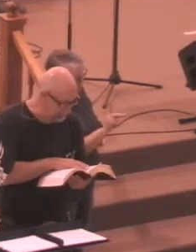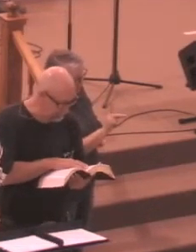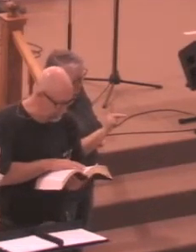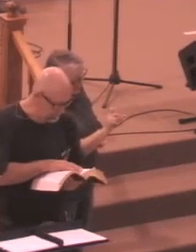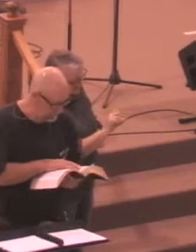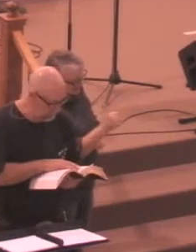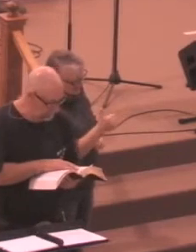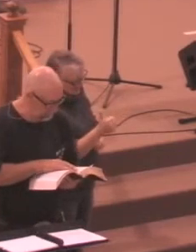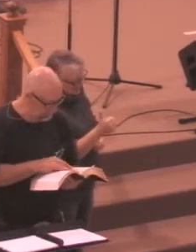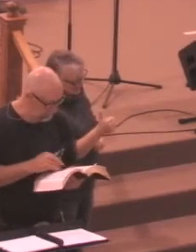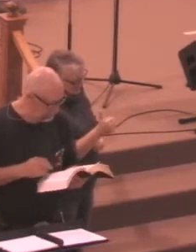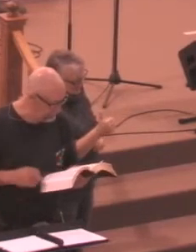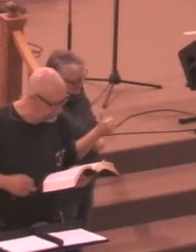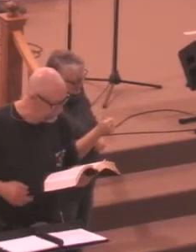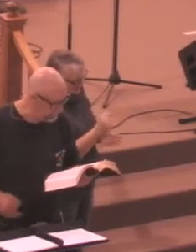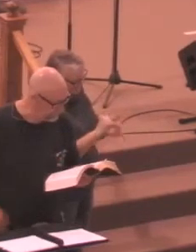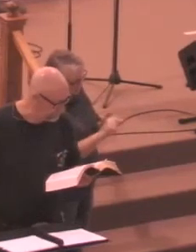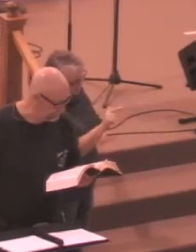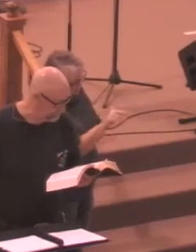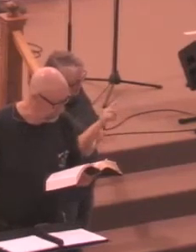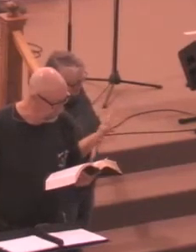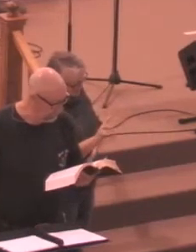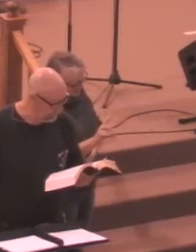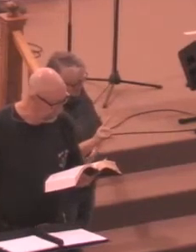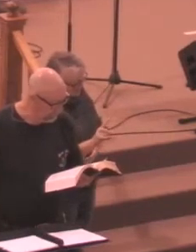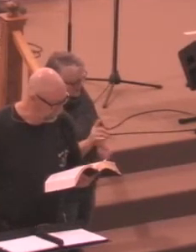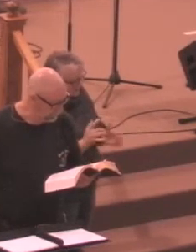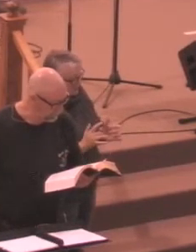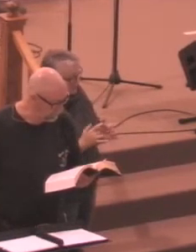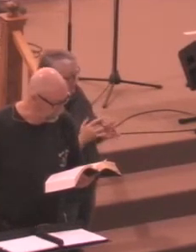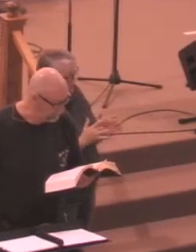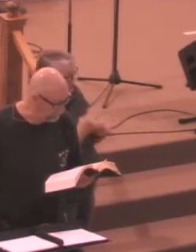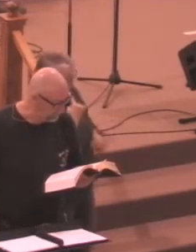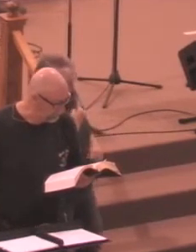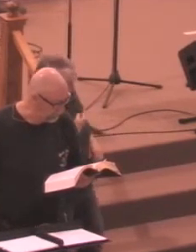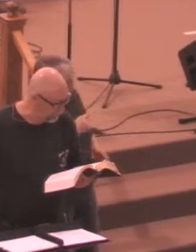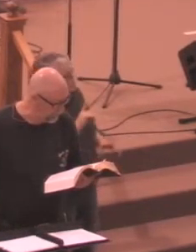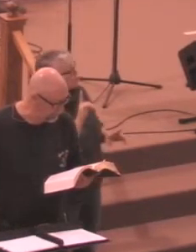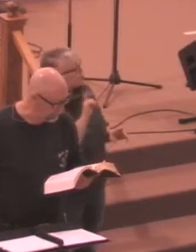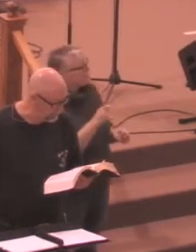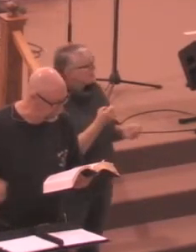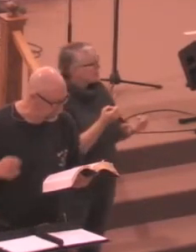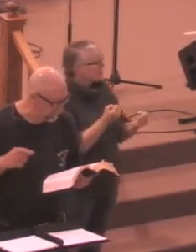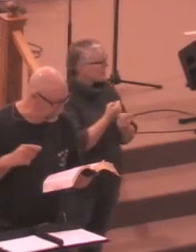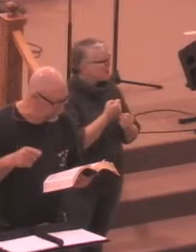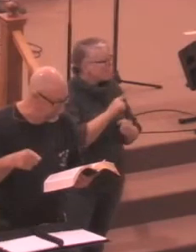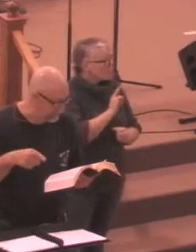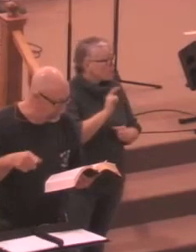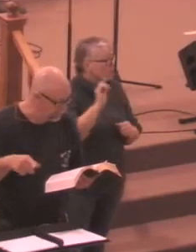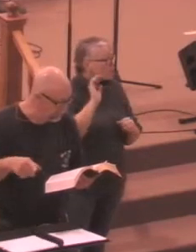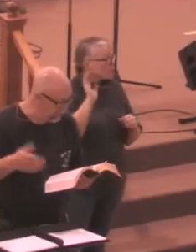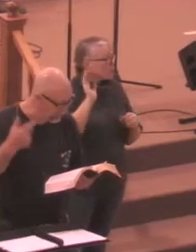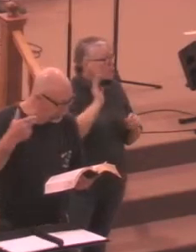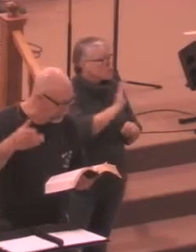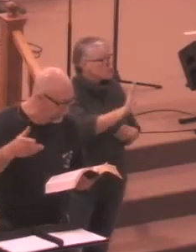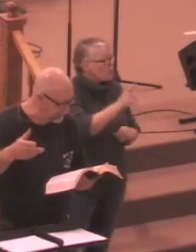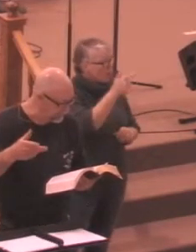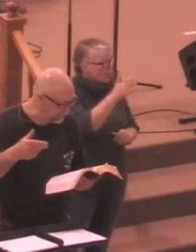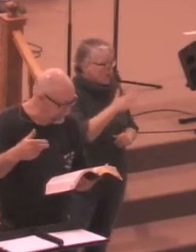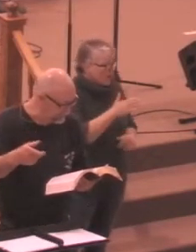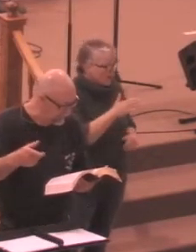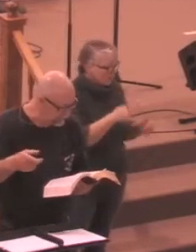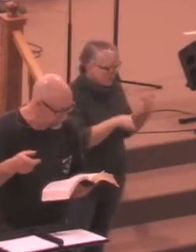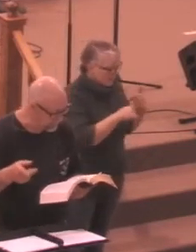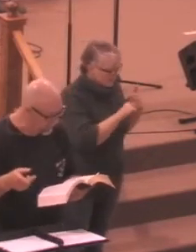Luke 10:27, and he says this: you shall love the Lord your God. And this is, Jesus said to him, back up in